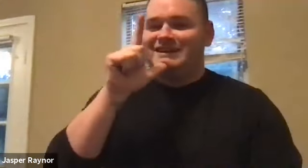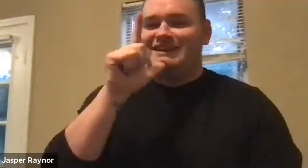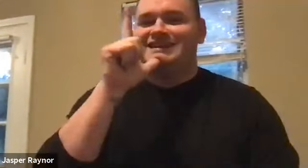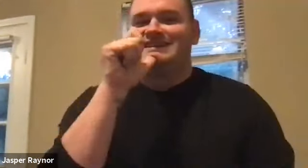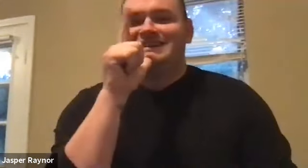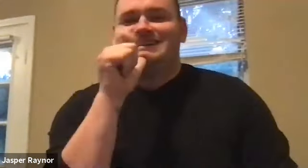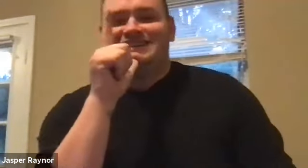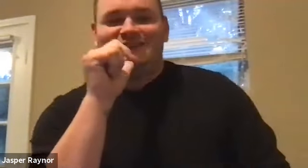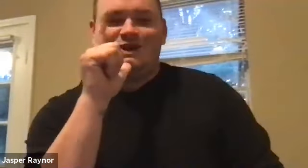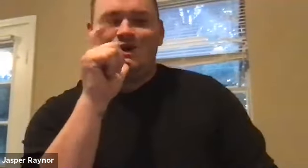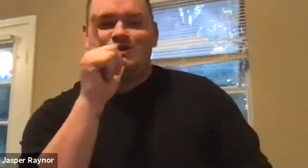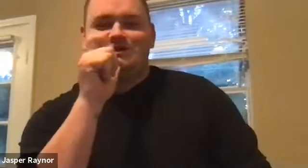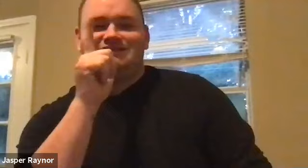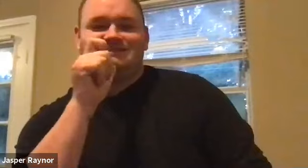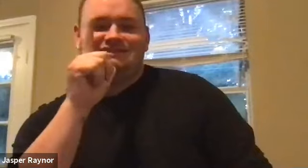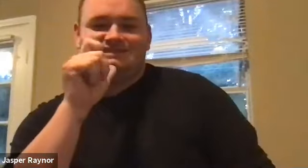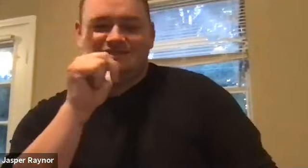Well, I got it. Who?